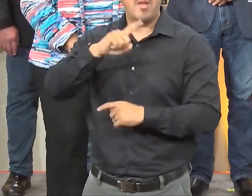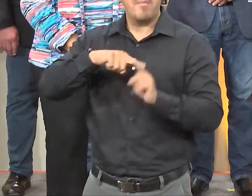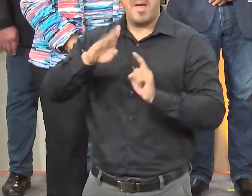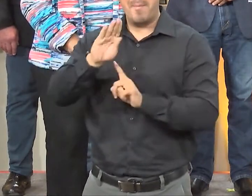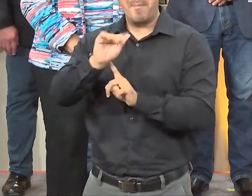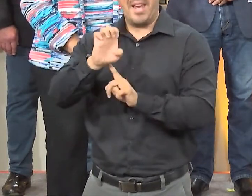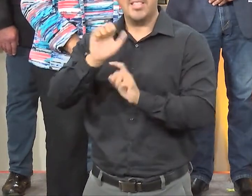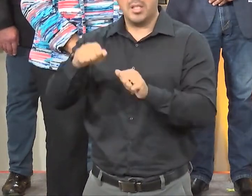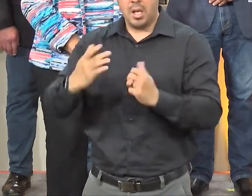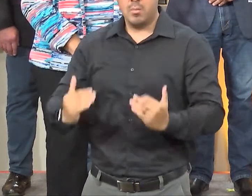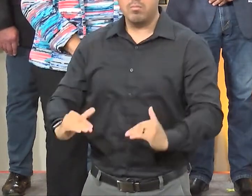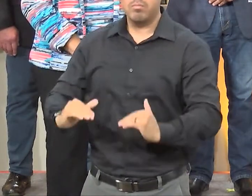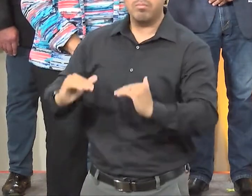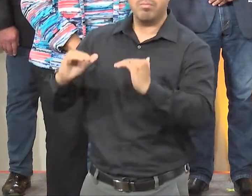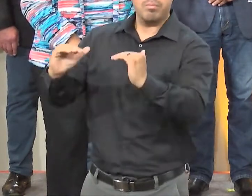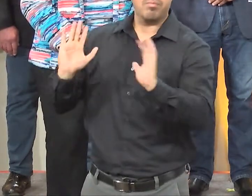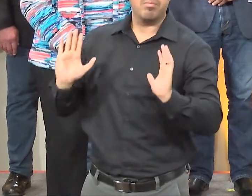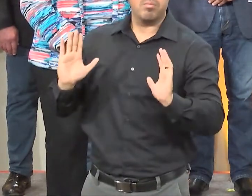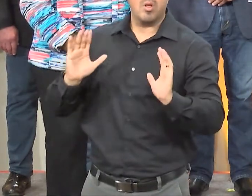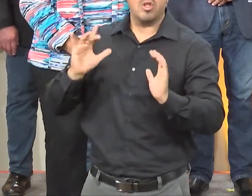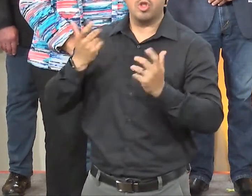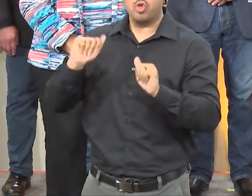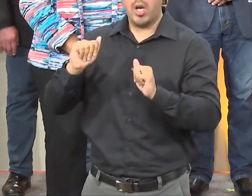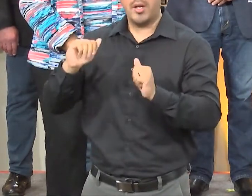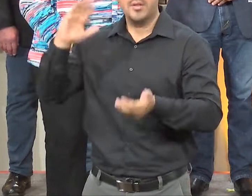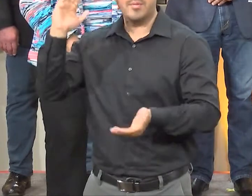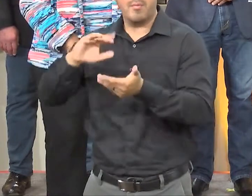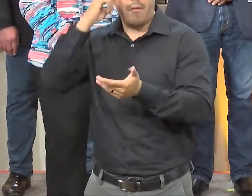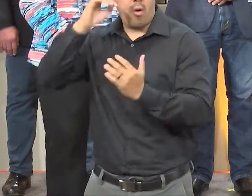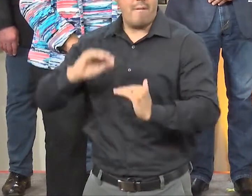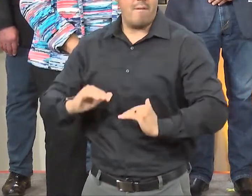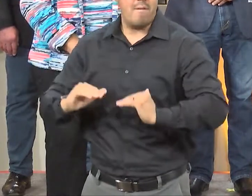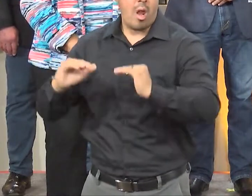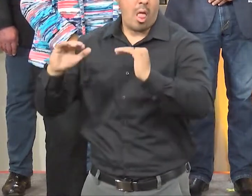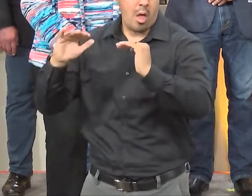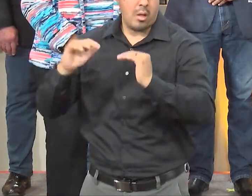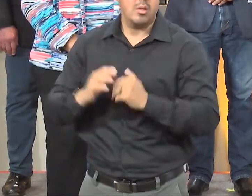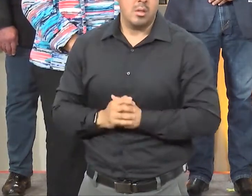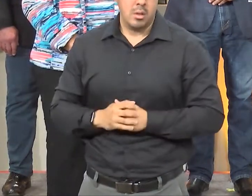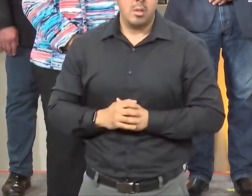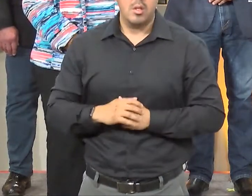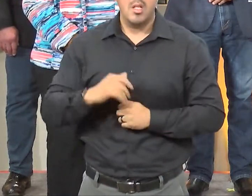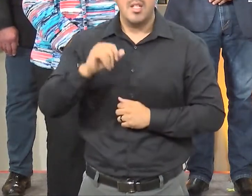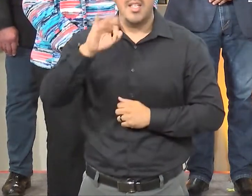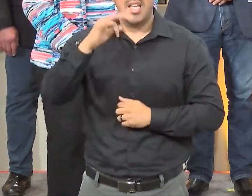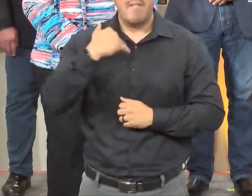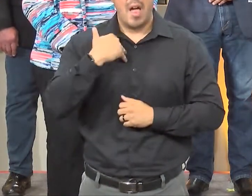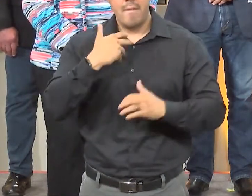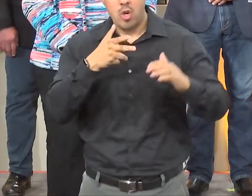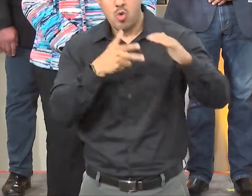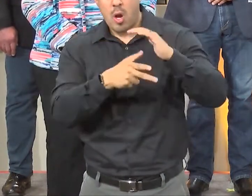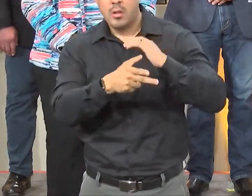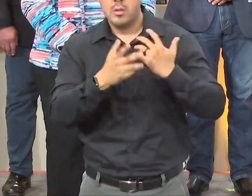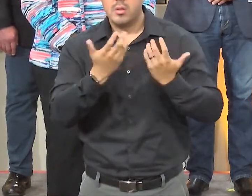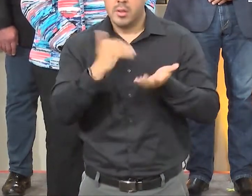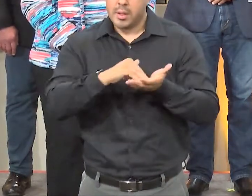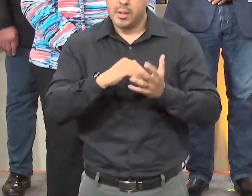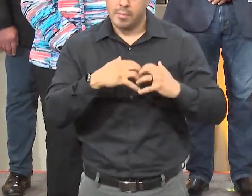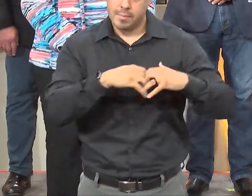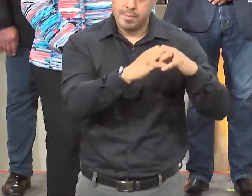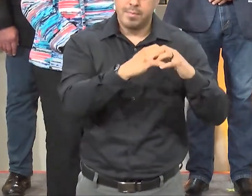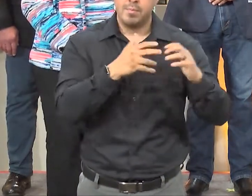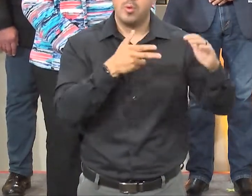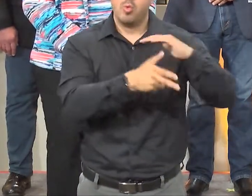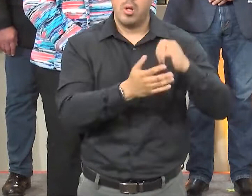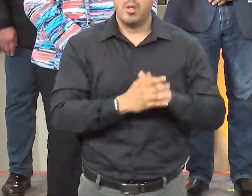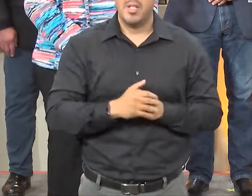and achieve and mitigate the risk of flooding. If there was a garage with those homes, rebuild the garage. If that